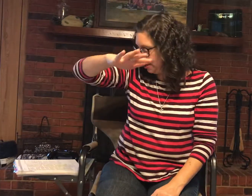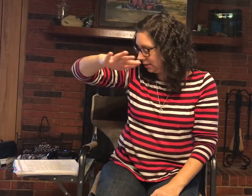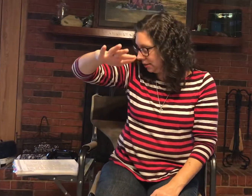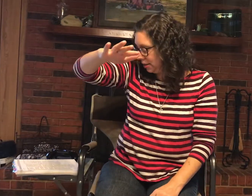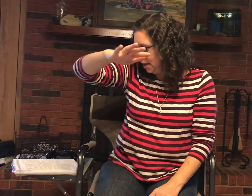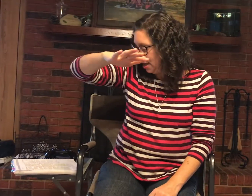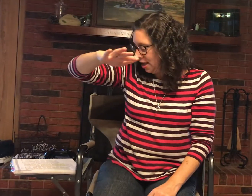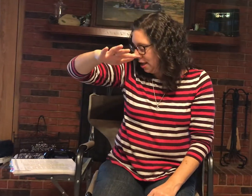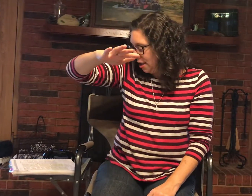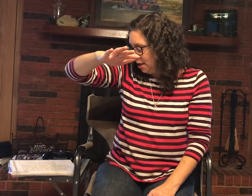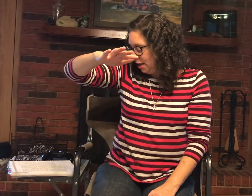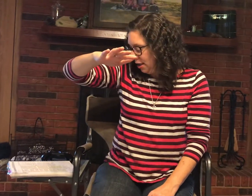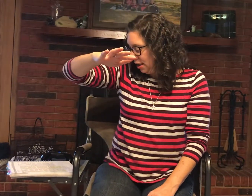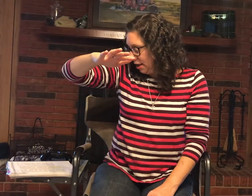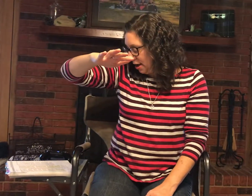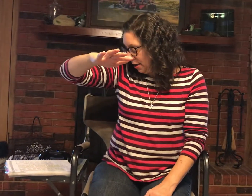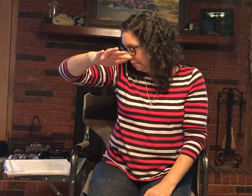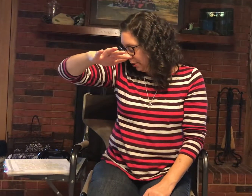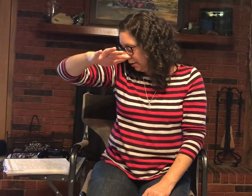firmament, and